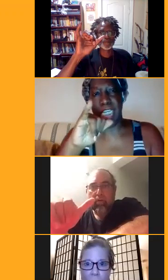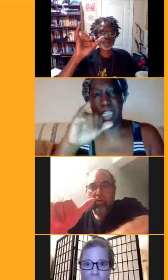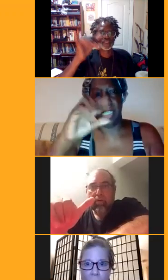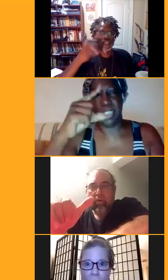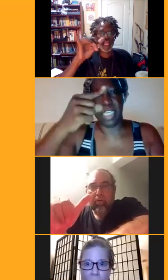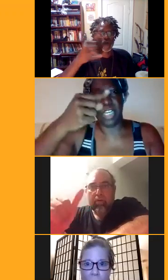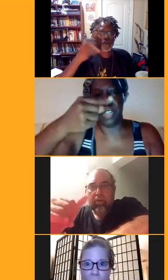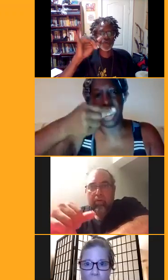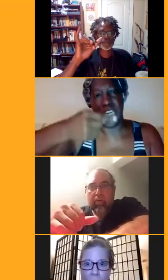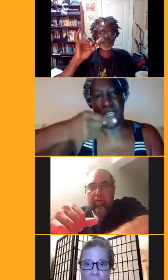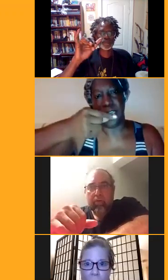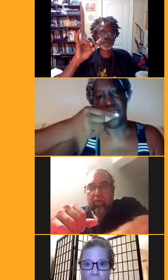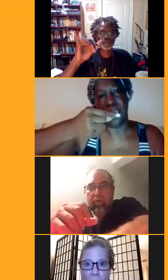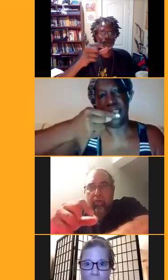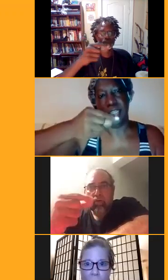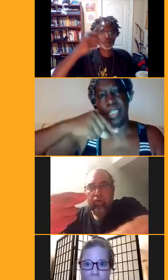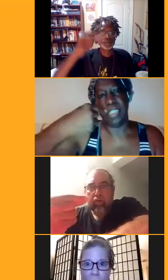Green, the letter G.